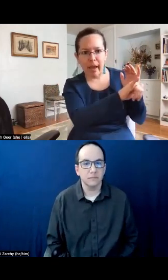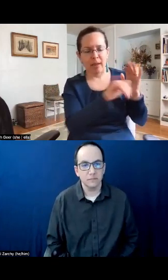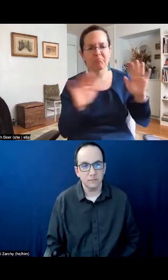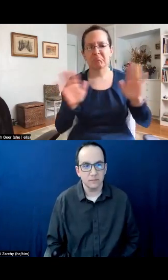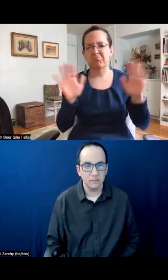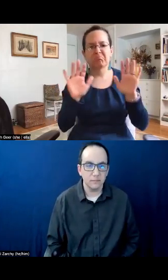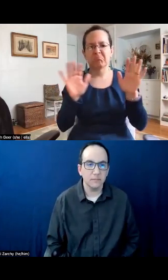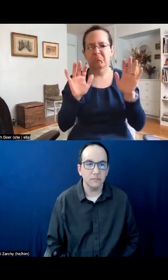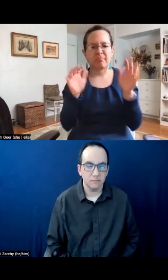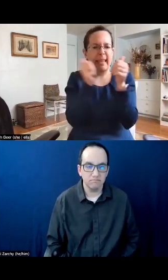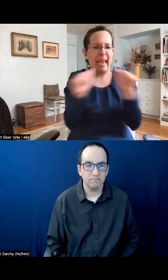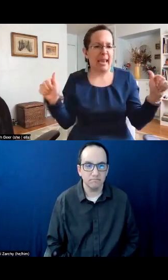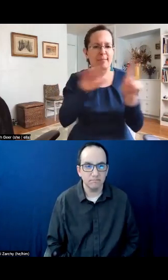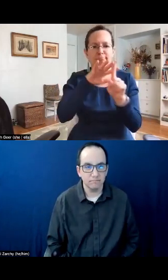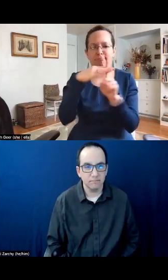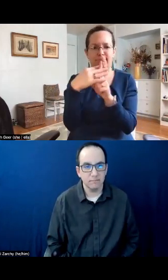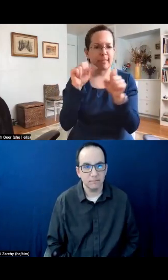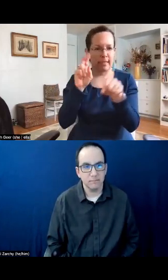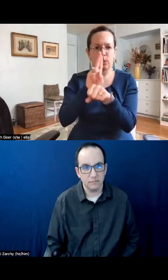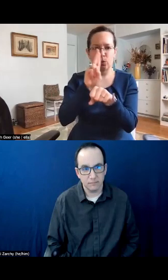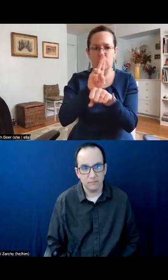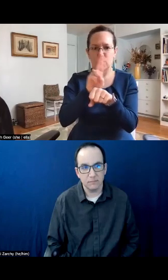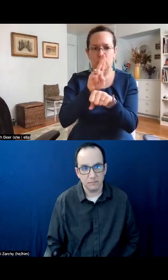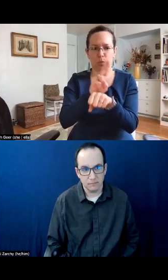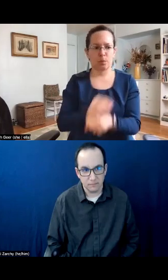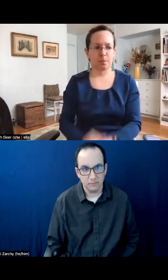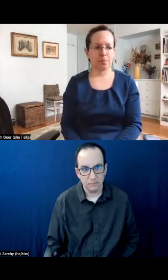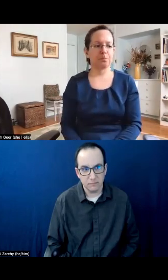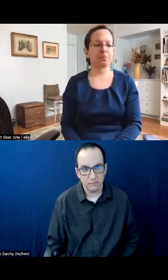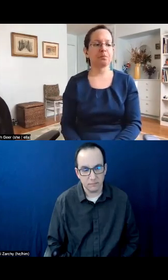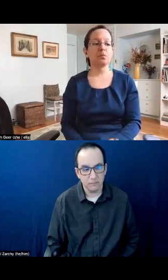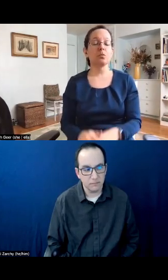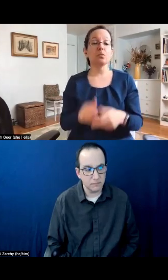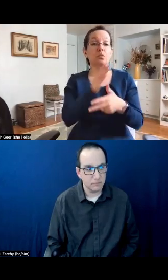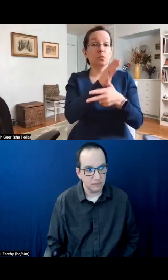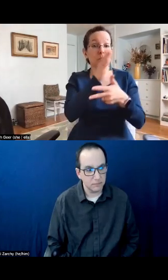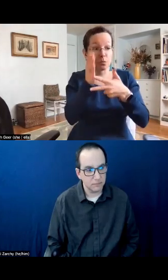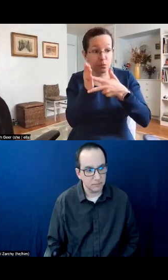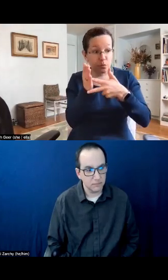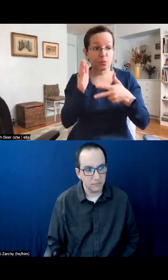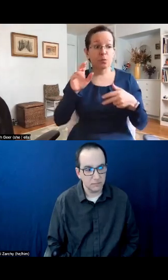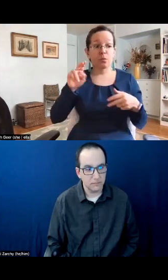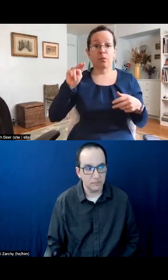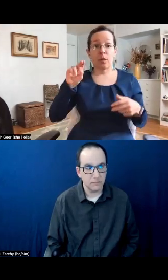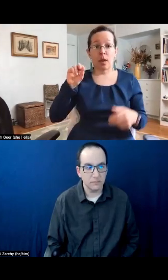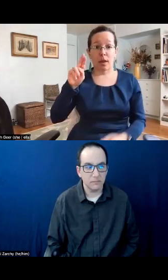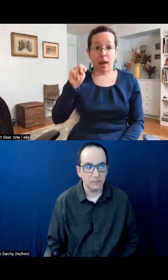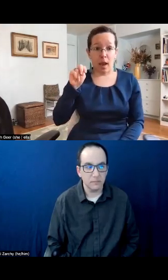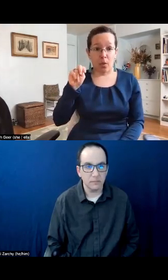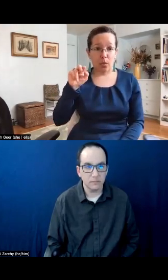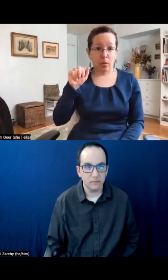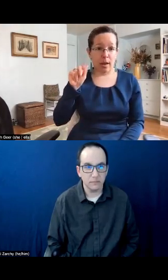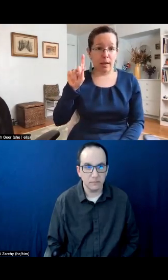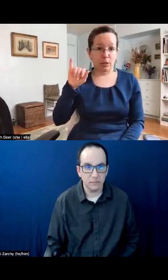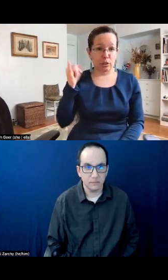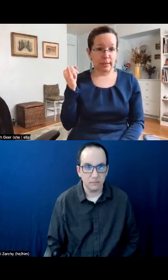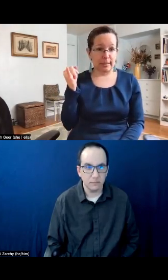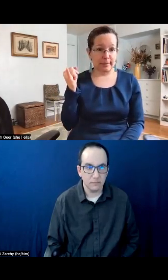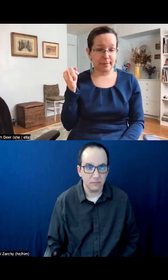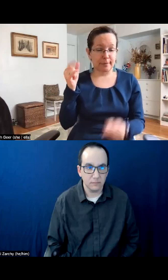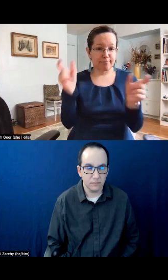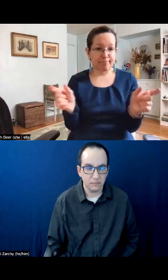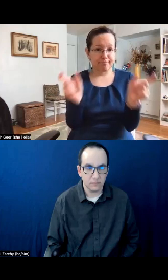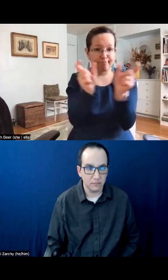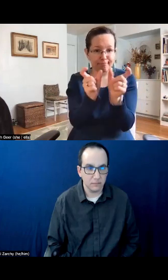it is that you refer to things, where and how you emphasize. Any context can be appropriate for the use of